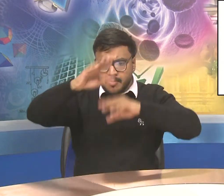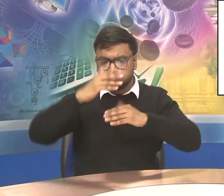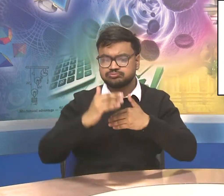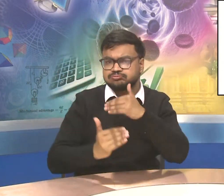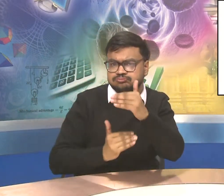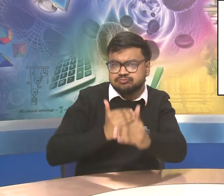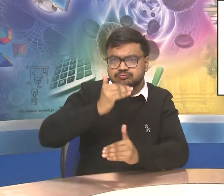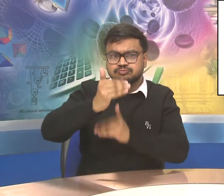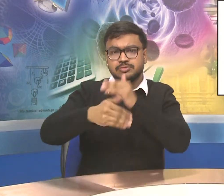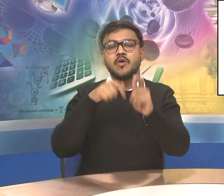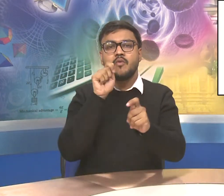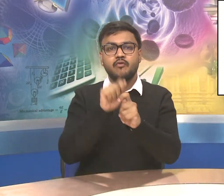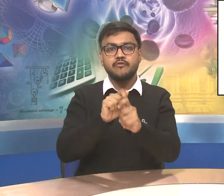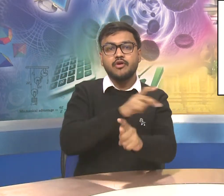etc.